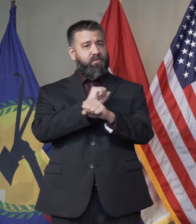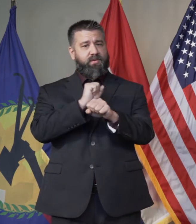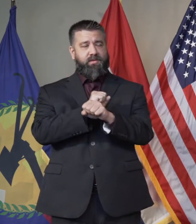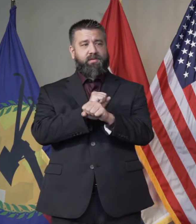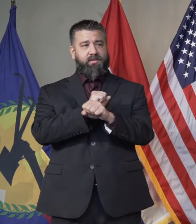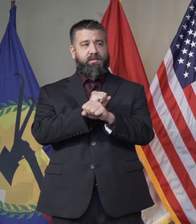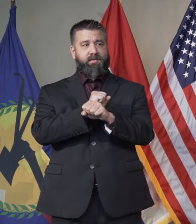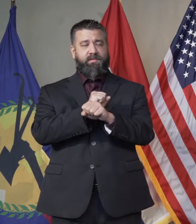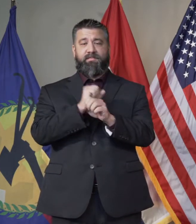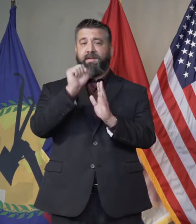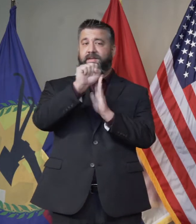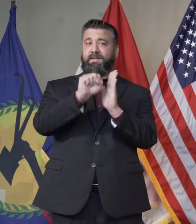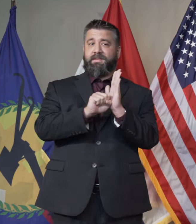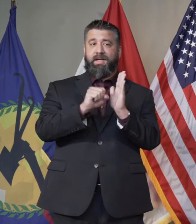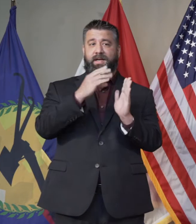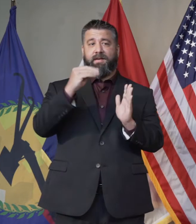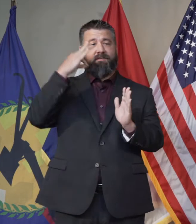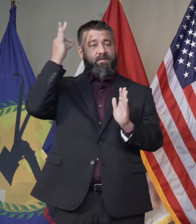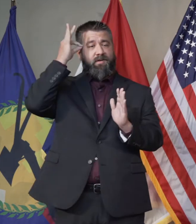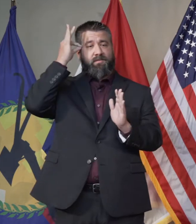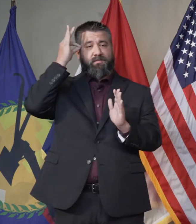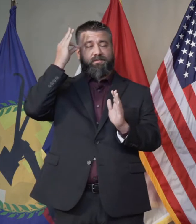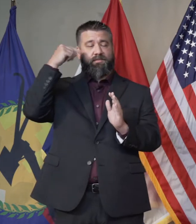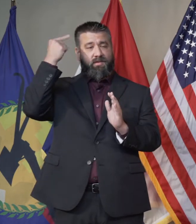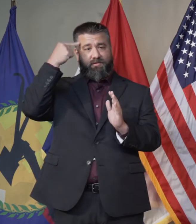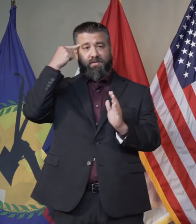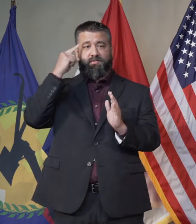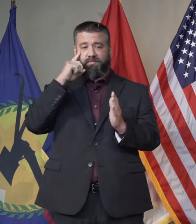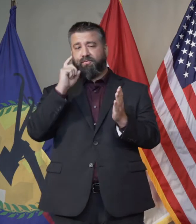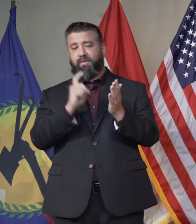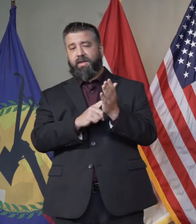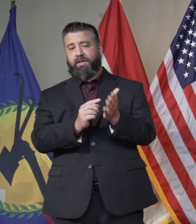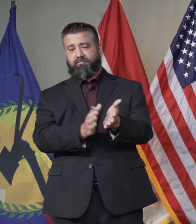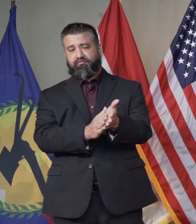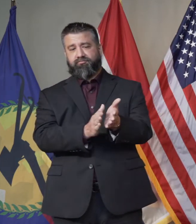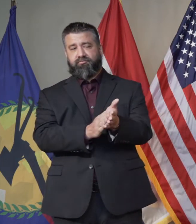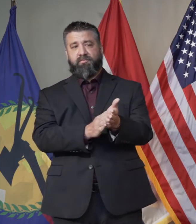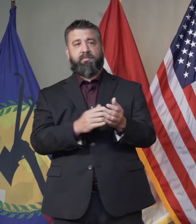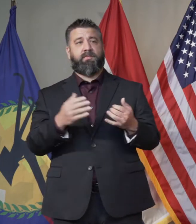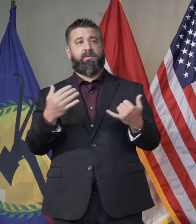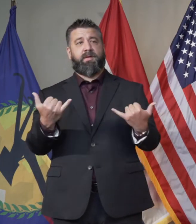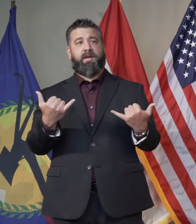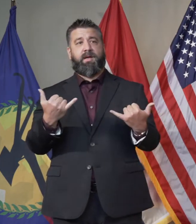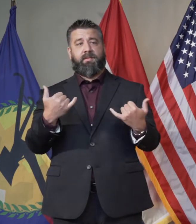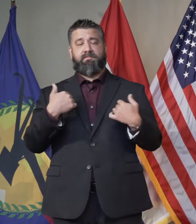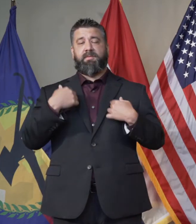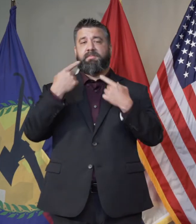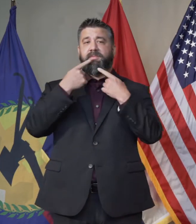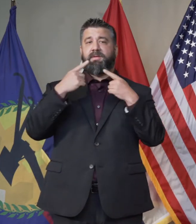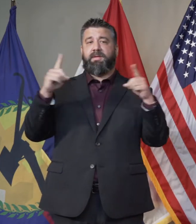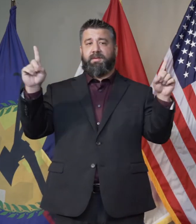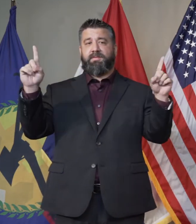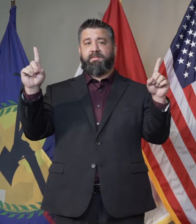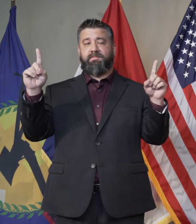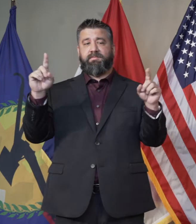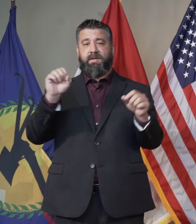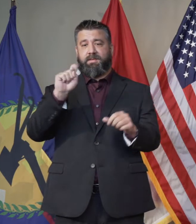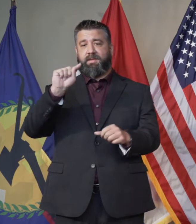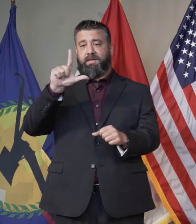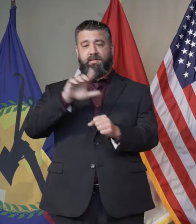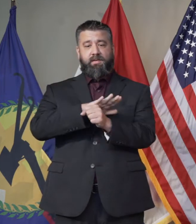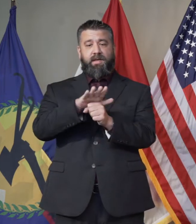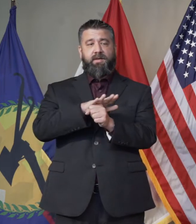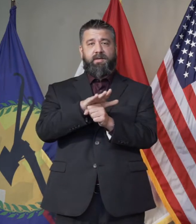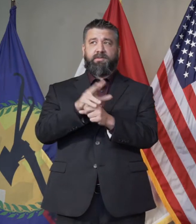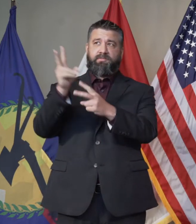by state government and federal government. So today I'm announcing that the county is adopting the new state